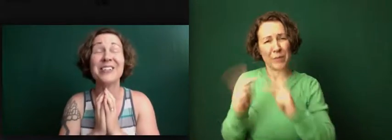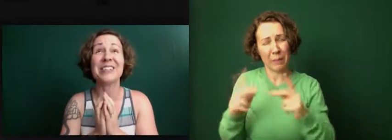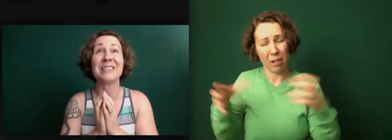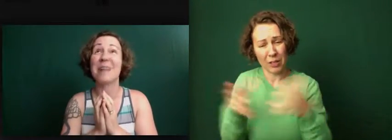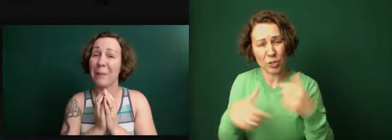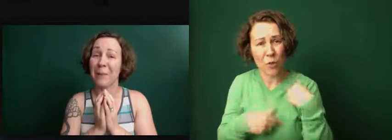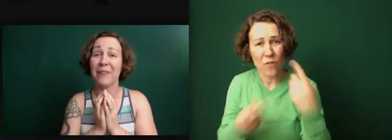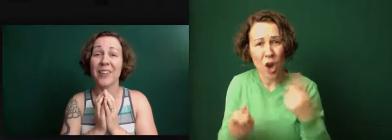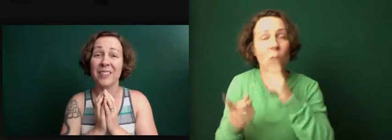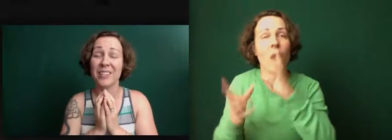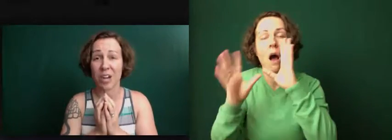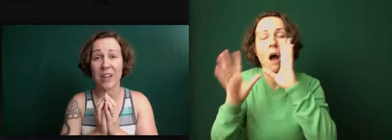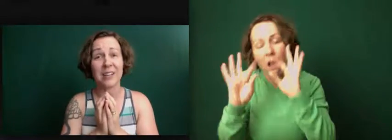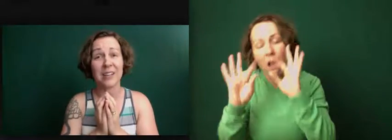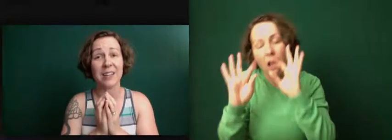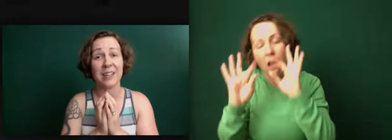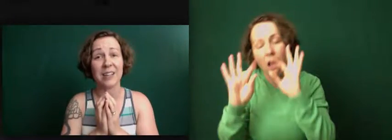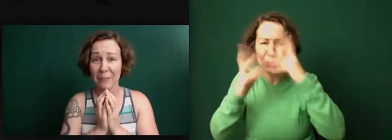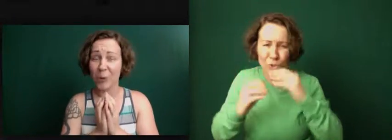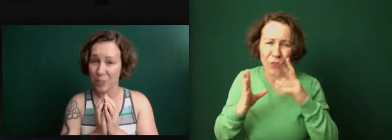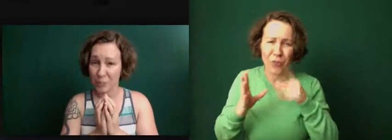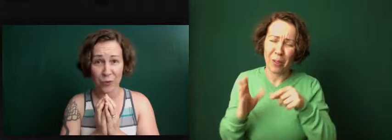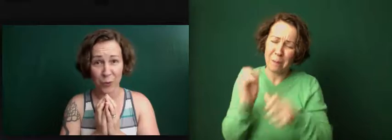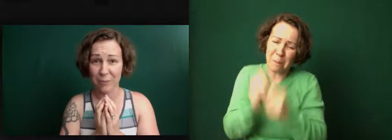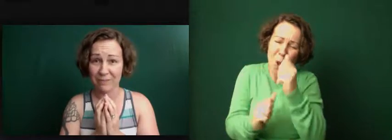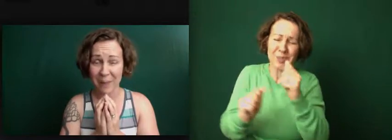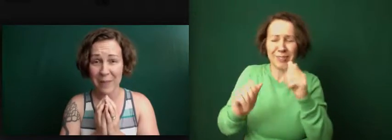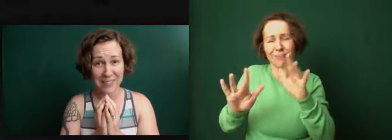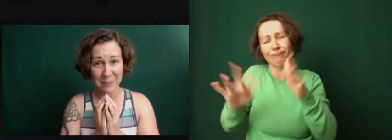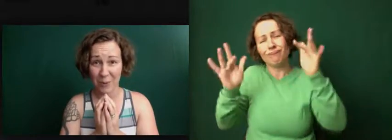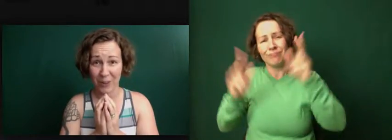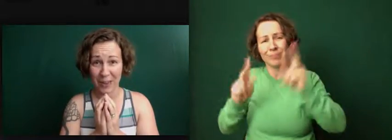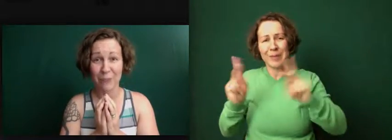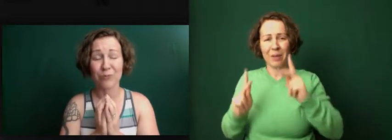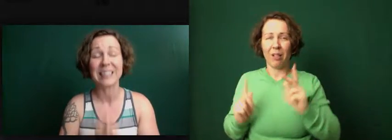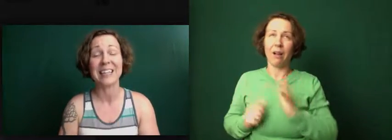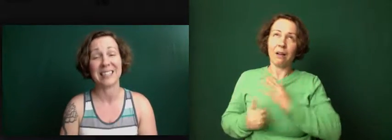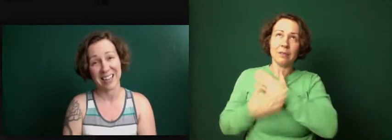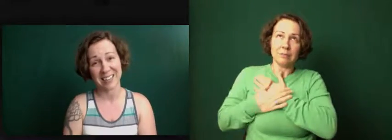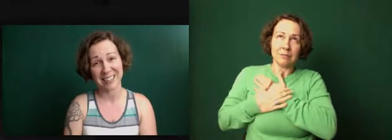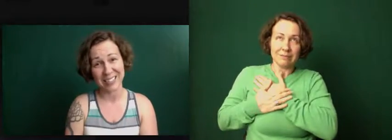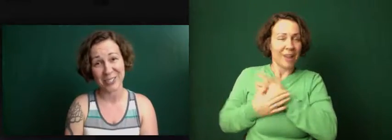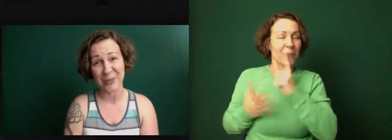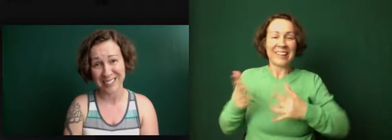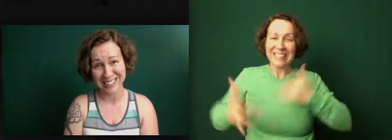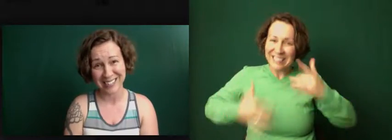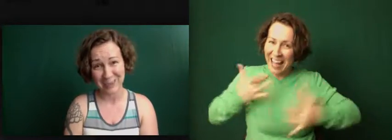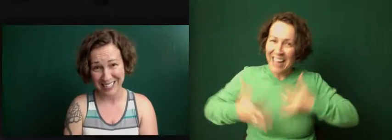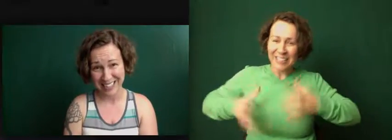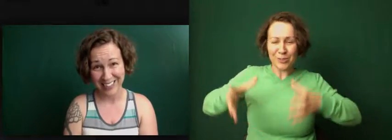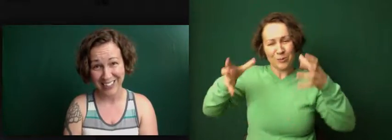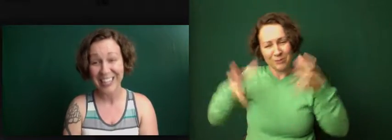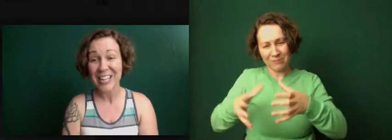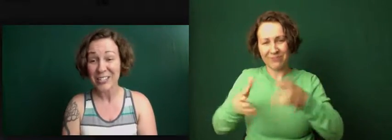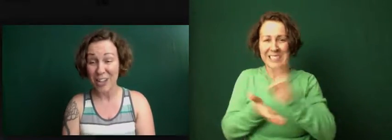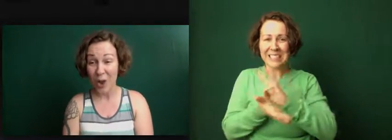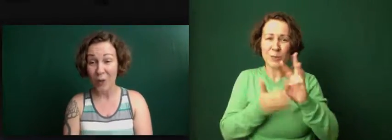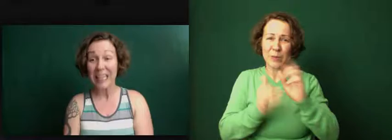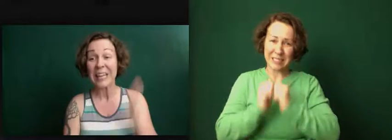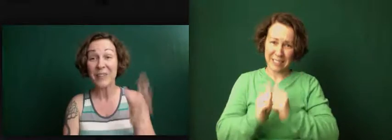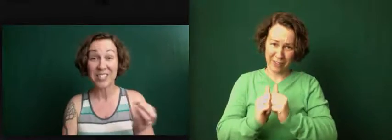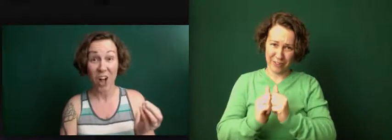It's seriously made up of the shiniest, most beautiful, amazing people, and I'm really excited to get to do this 6 weeks